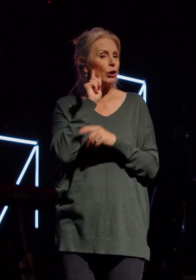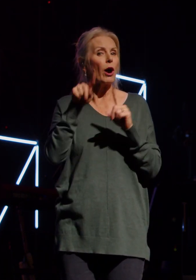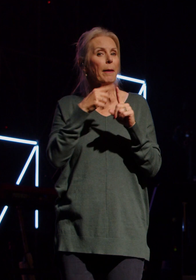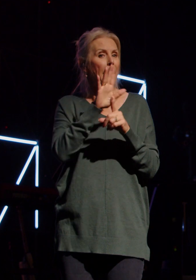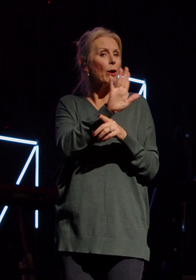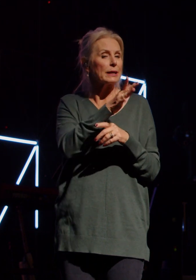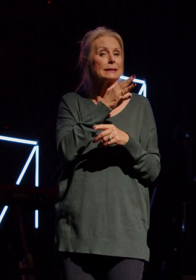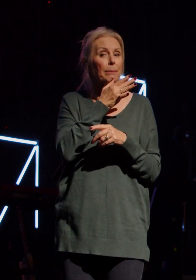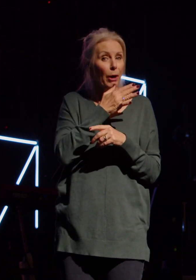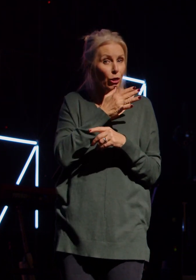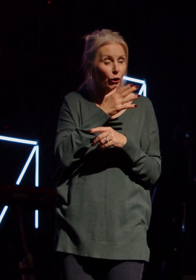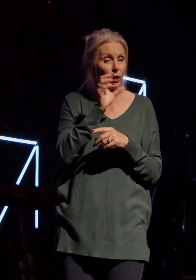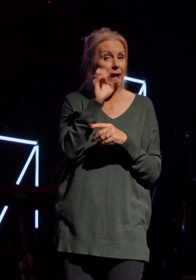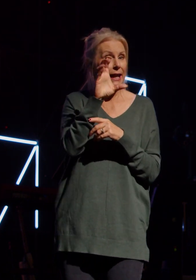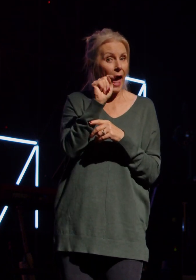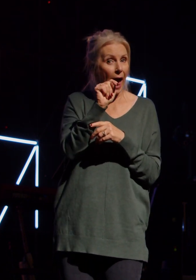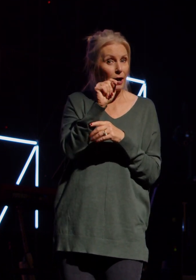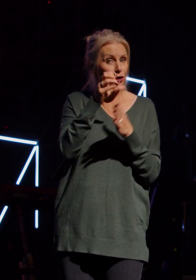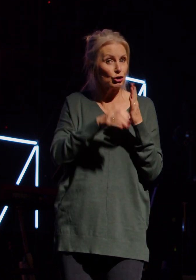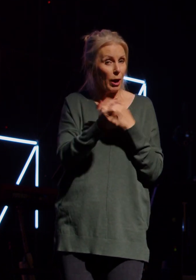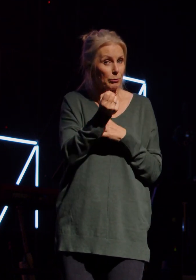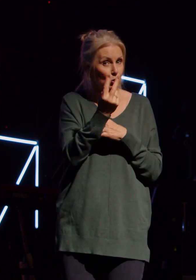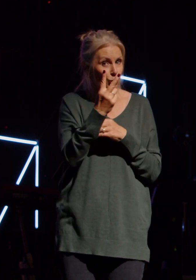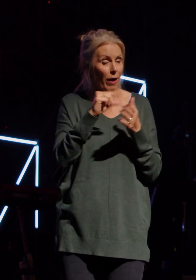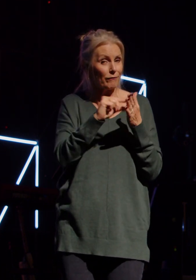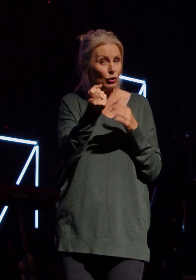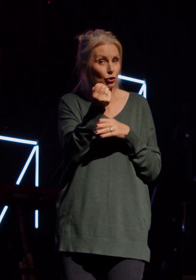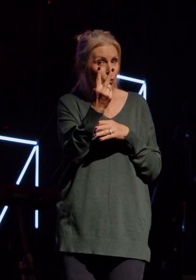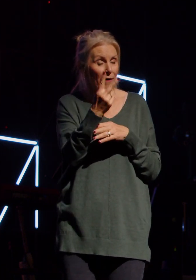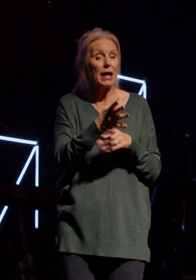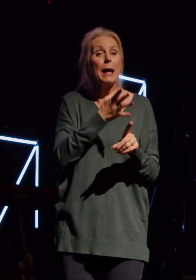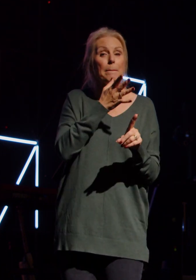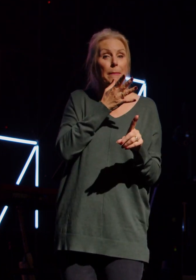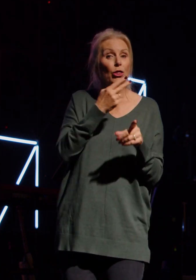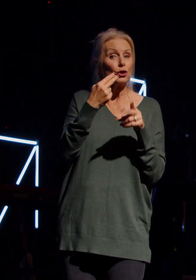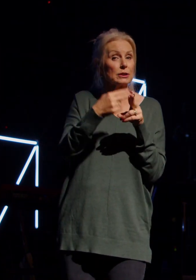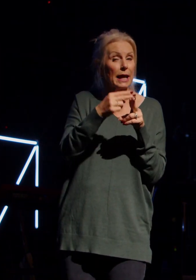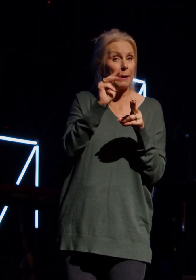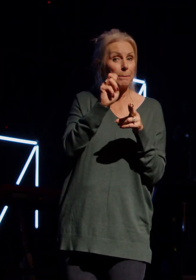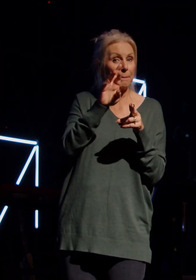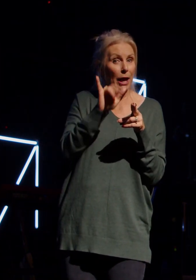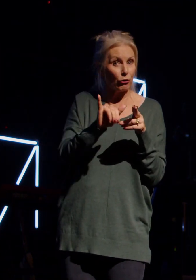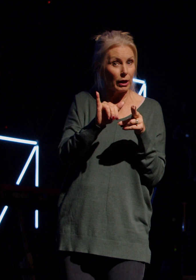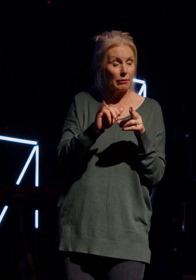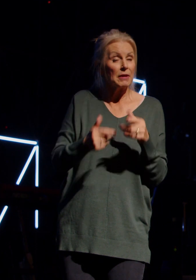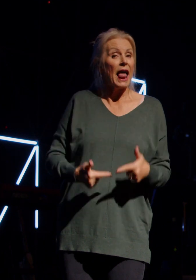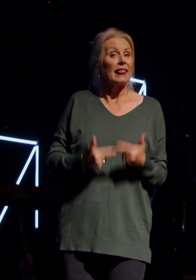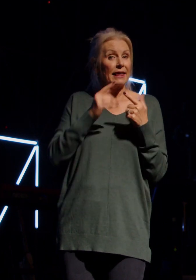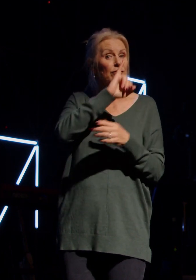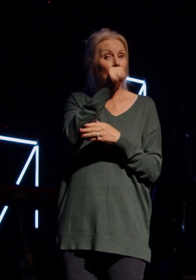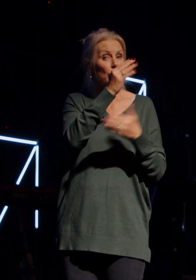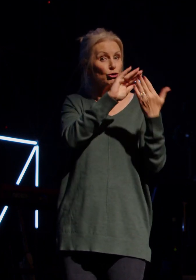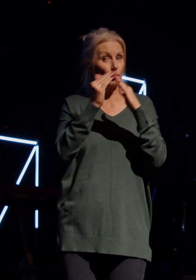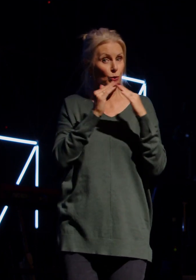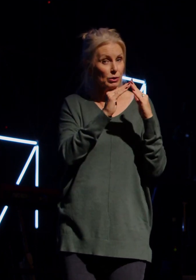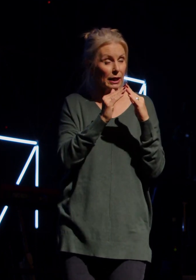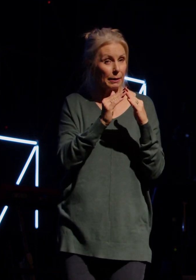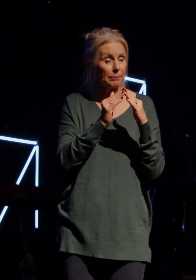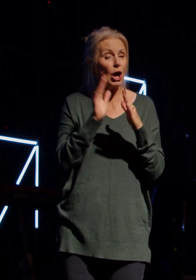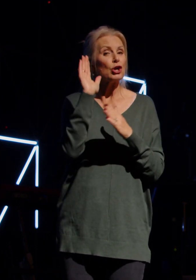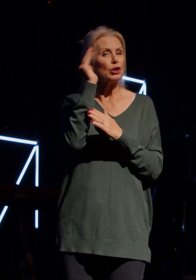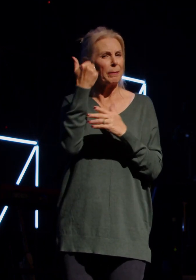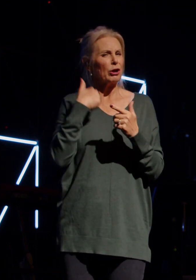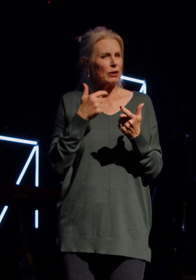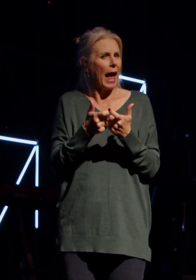his mom in Acts chapter 12, verse 12. His mother's name was Mary. She lived in Jerusalem, and she appeared to have a